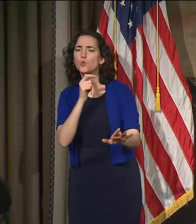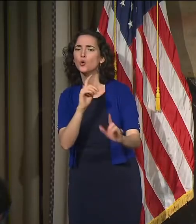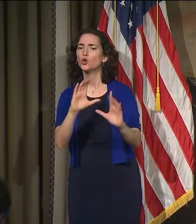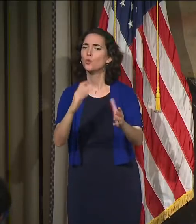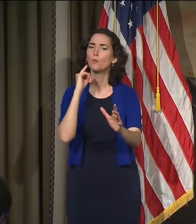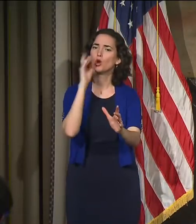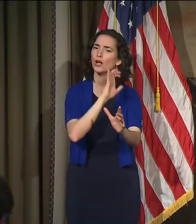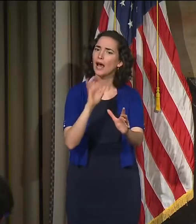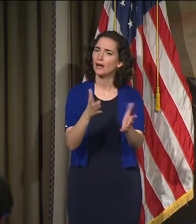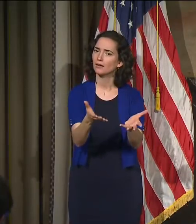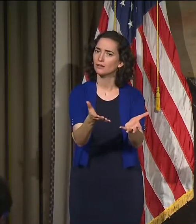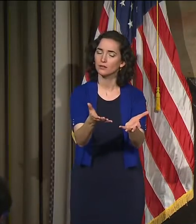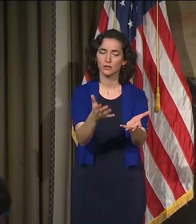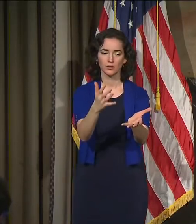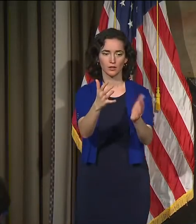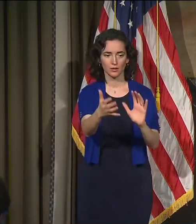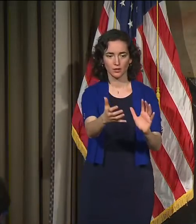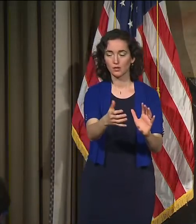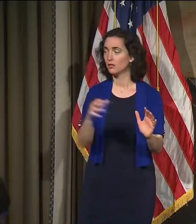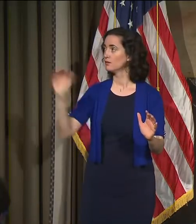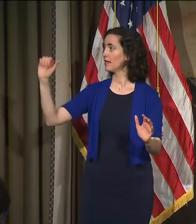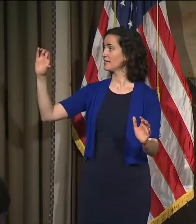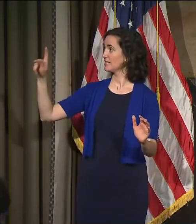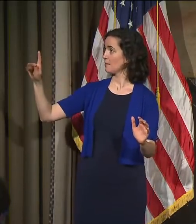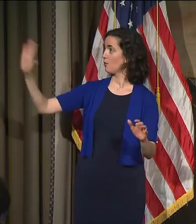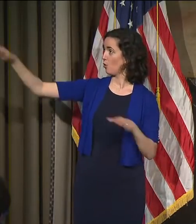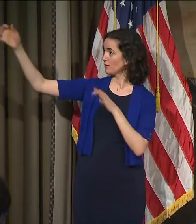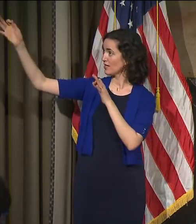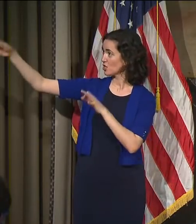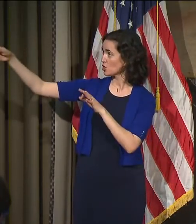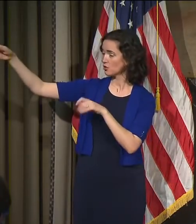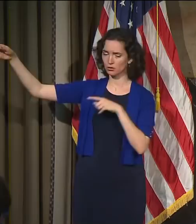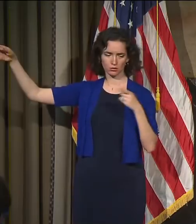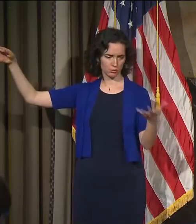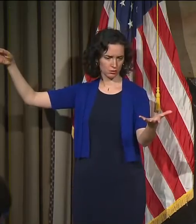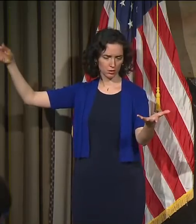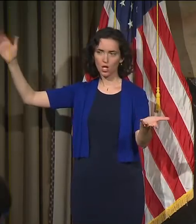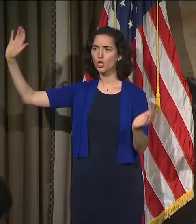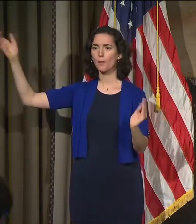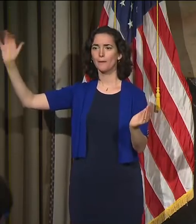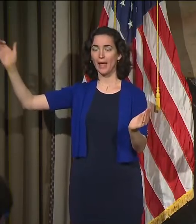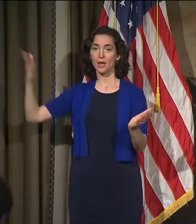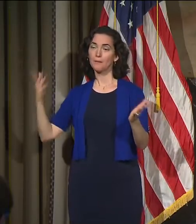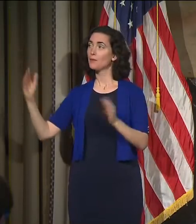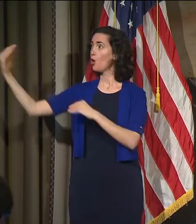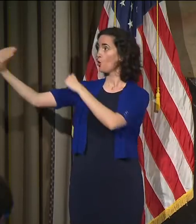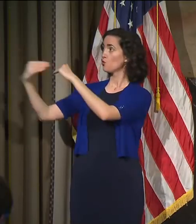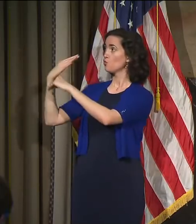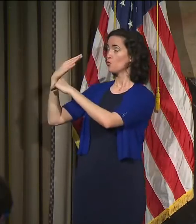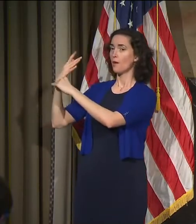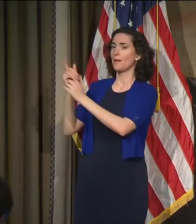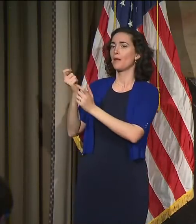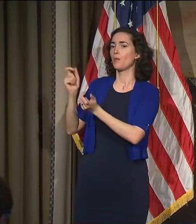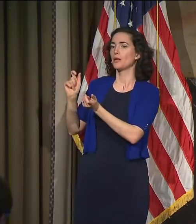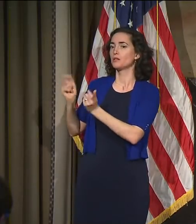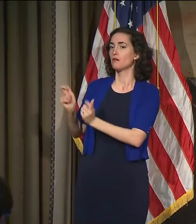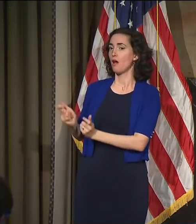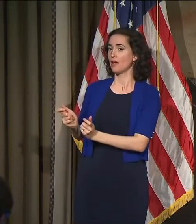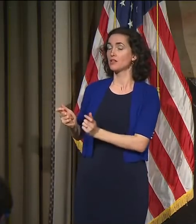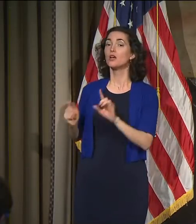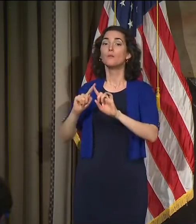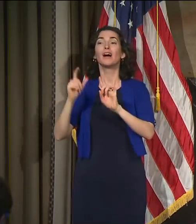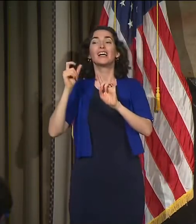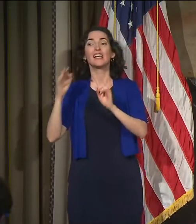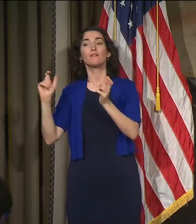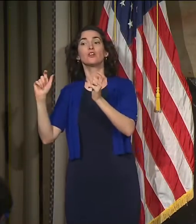that informed the decisions made by ACIP? And if we need to make adjustments, we will make them. But if those adjustments are made, what I can tell you is